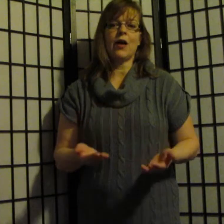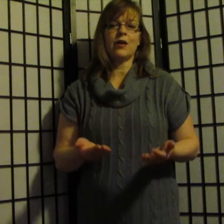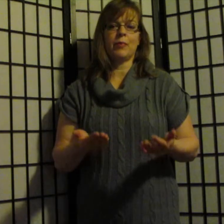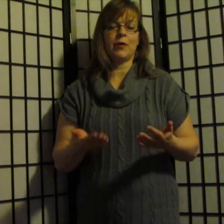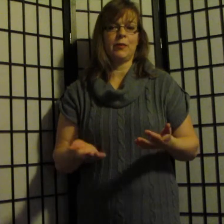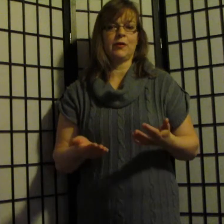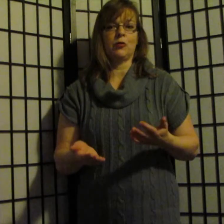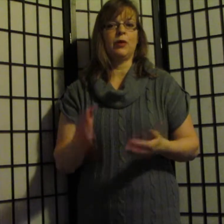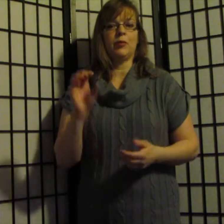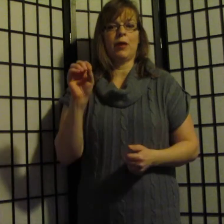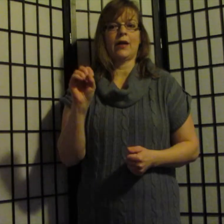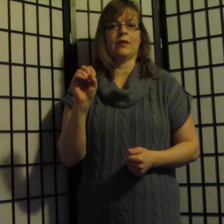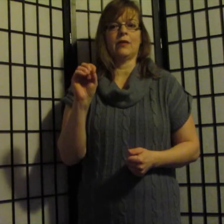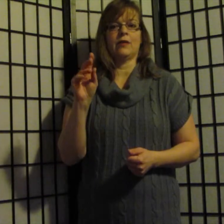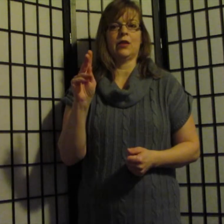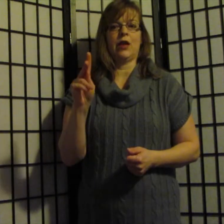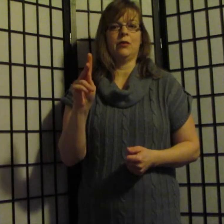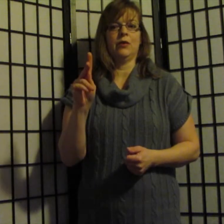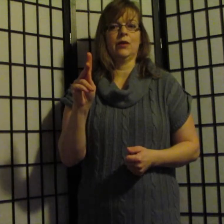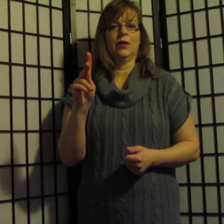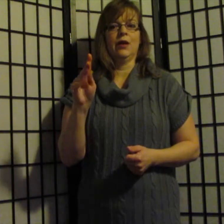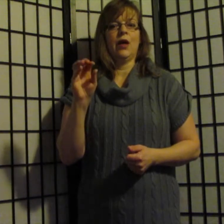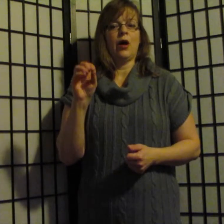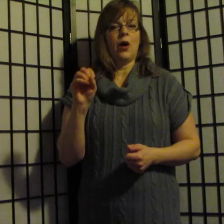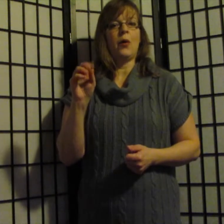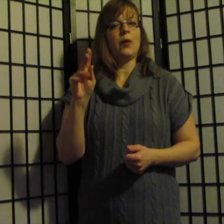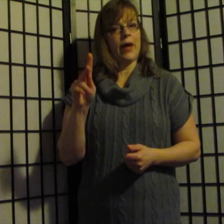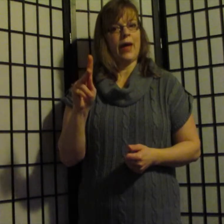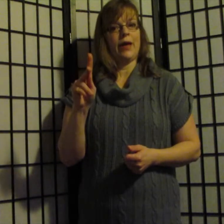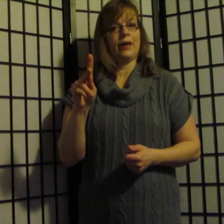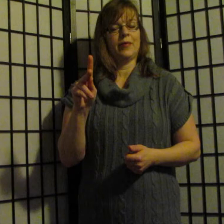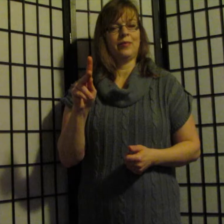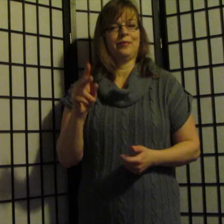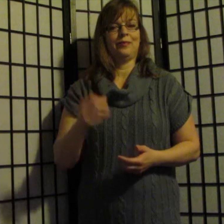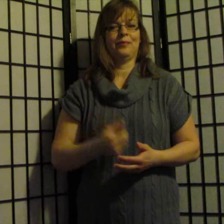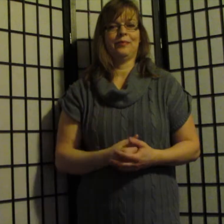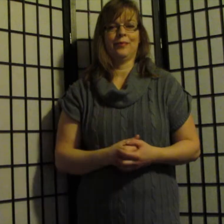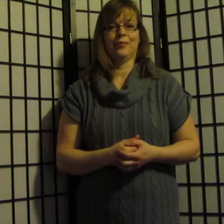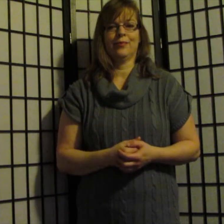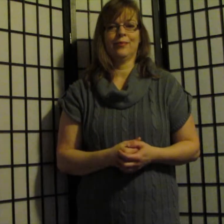our purposes, we'll practice it slow. Okay.